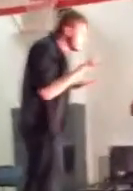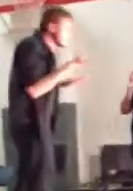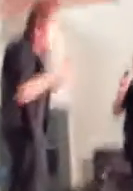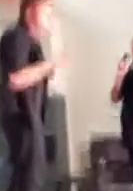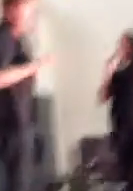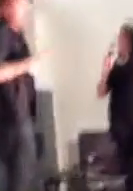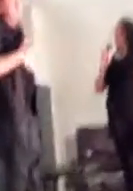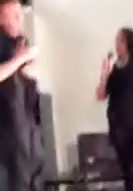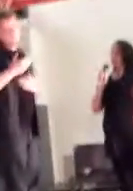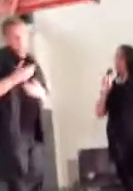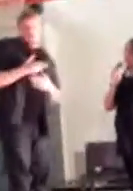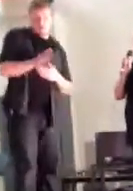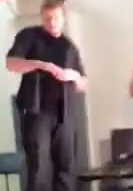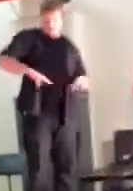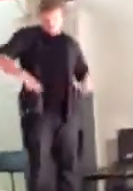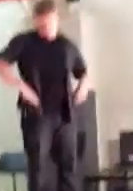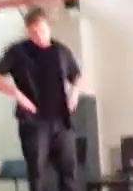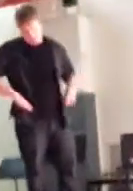just still have more to go.